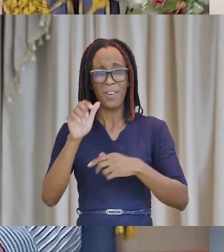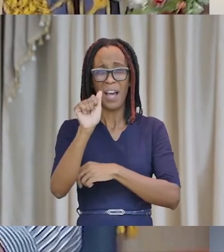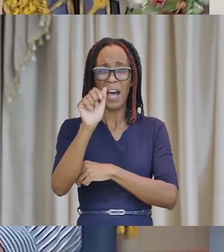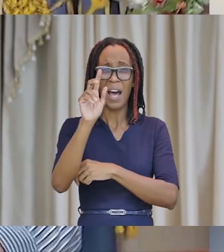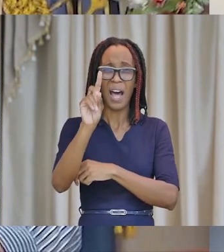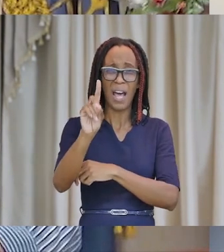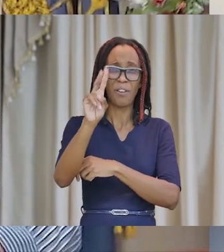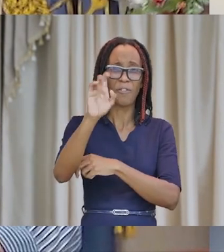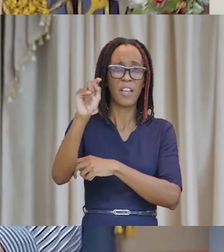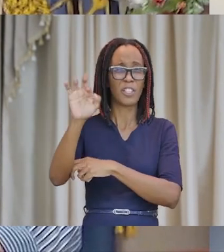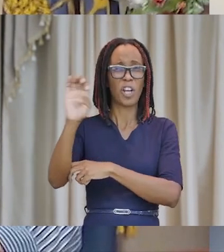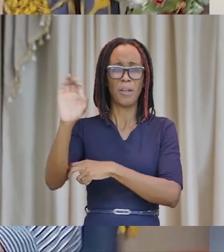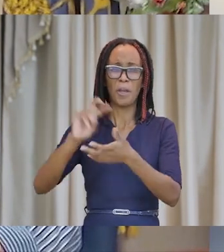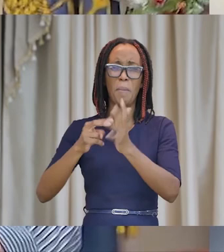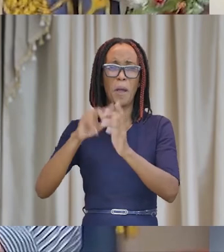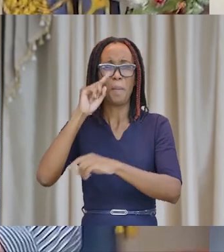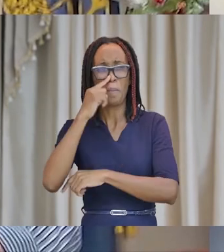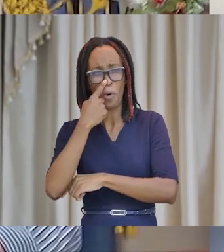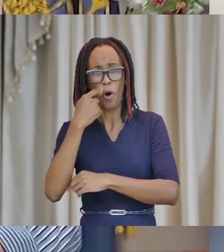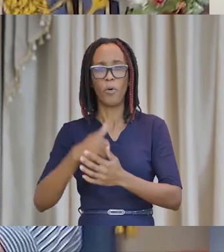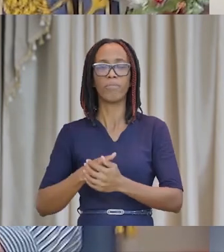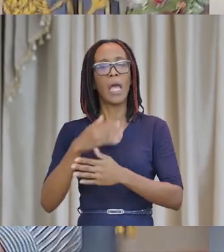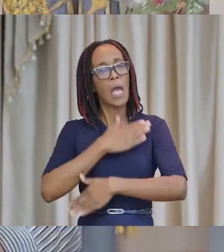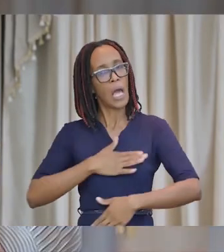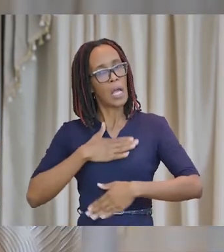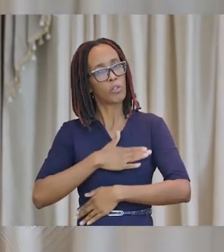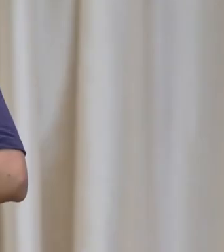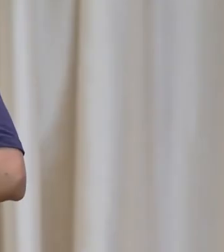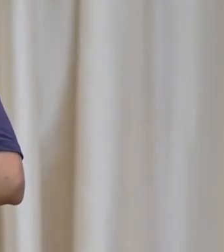Have an exciting, safe, and happy Founders Day.